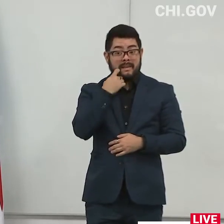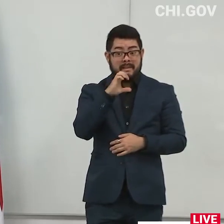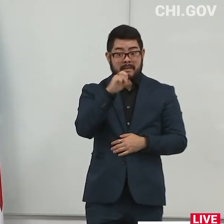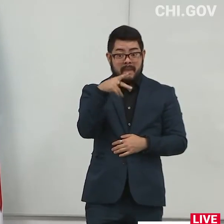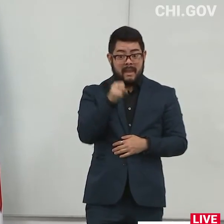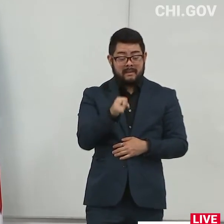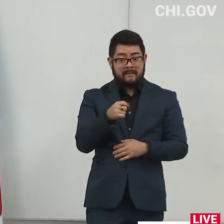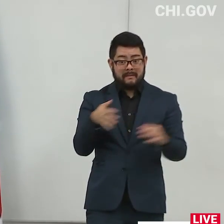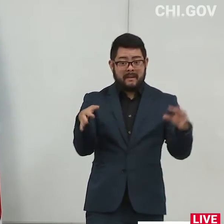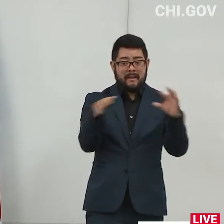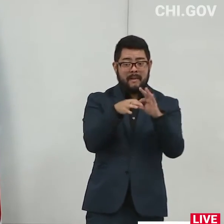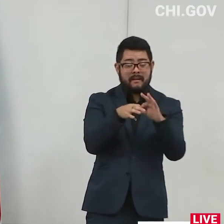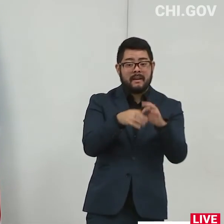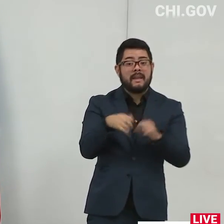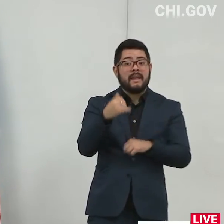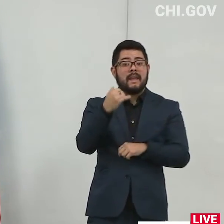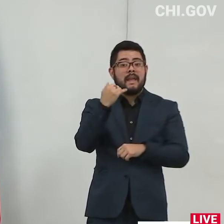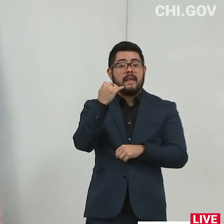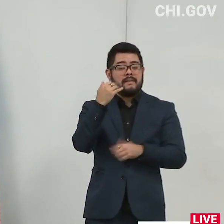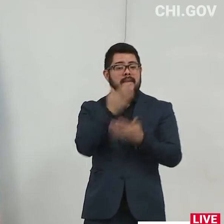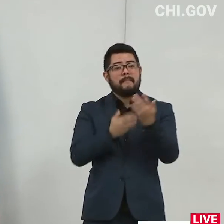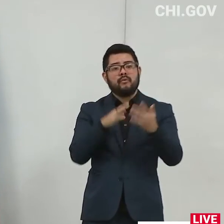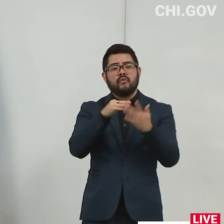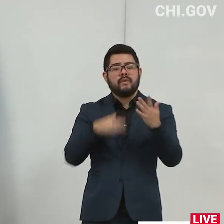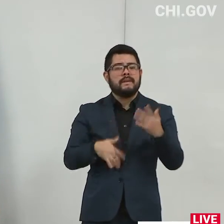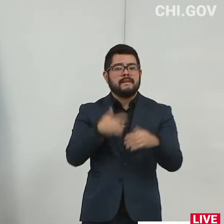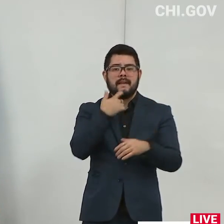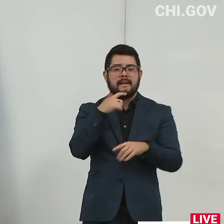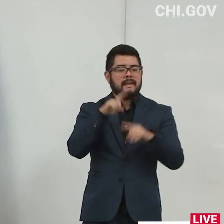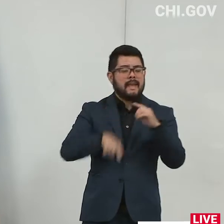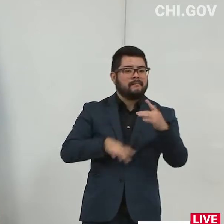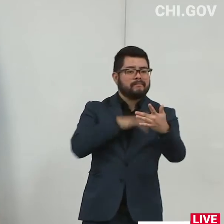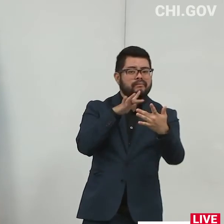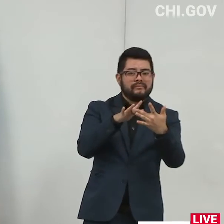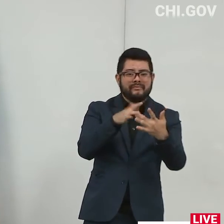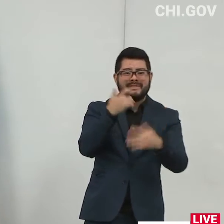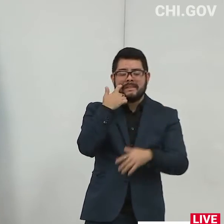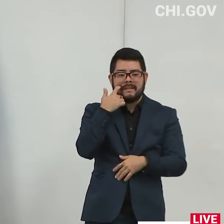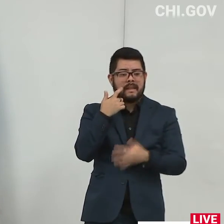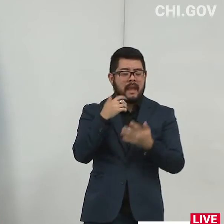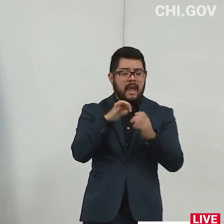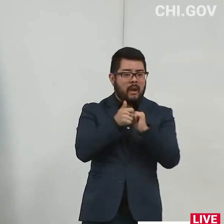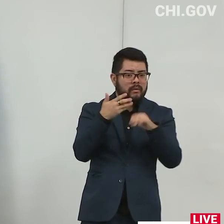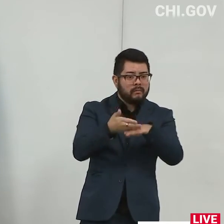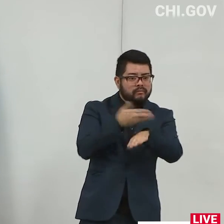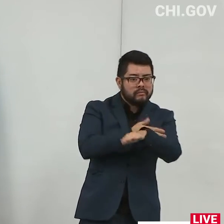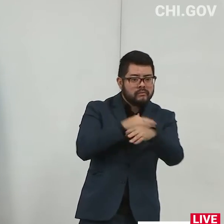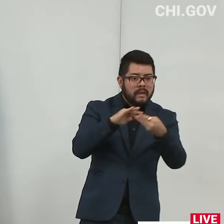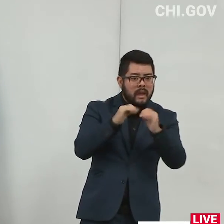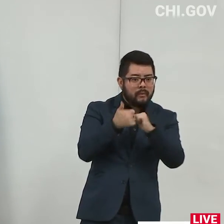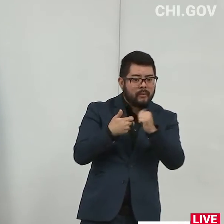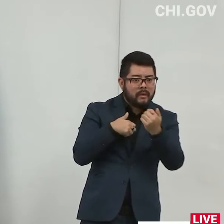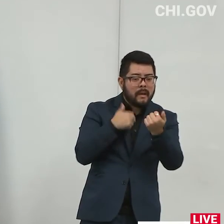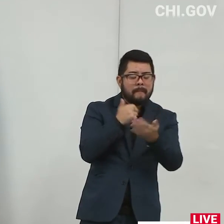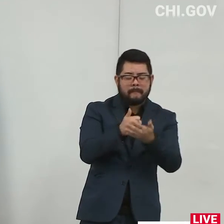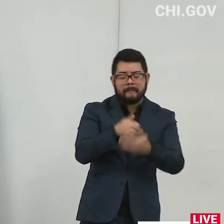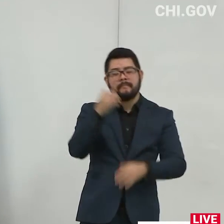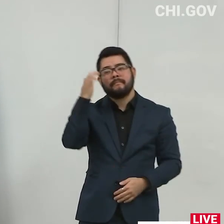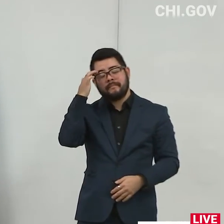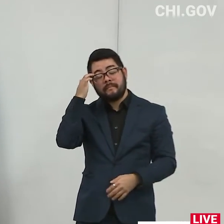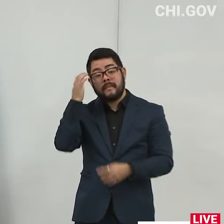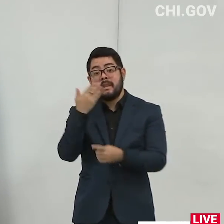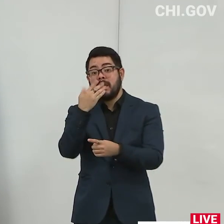who were marked unable to contact during the spring? And if you Yeah. can update that effort. Thank you for that question. We have